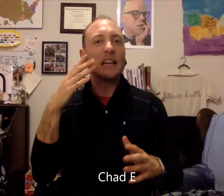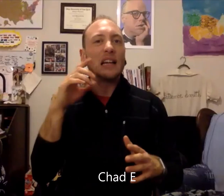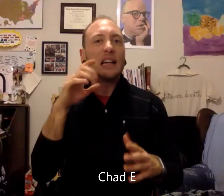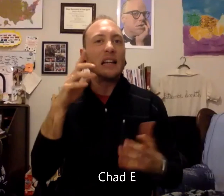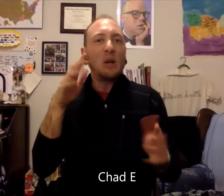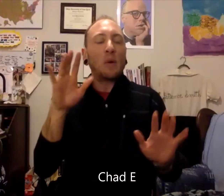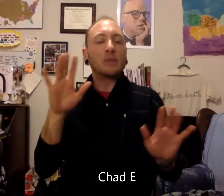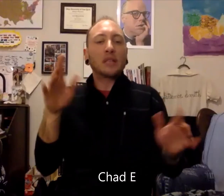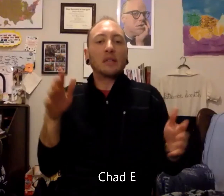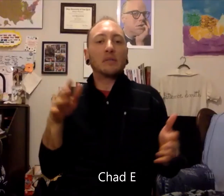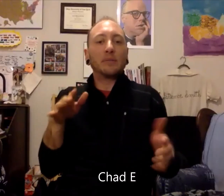there that,